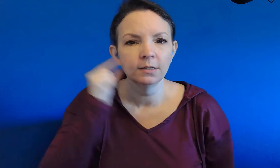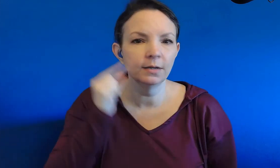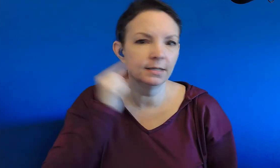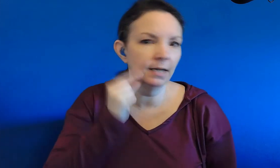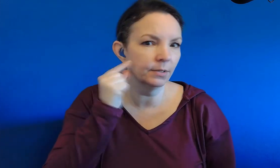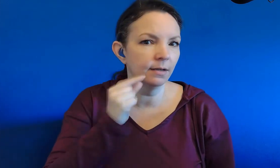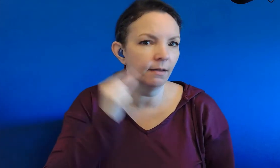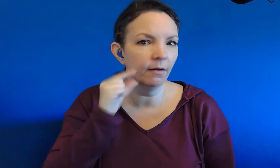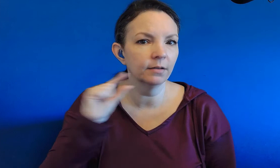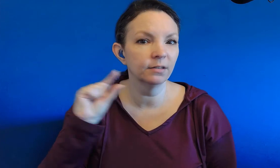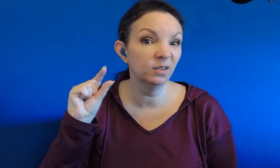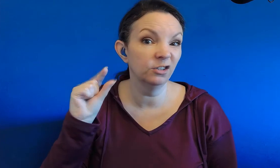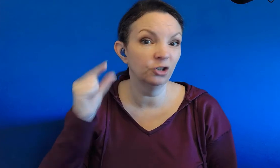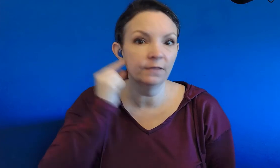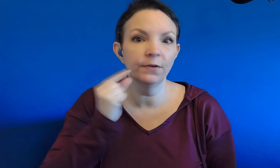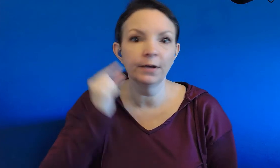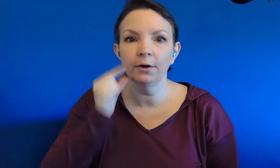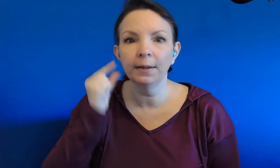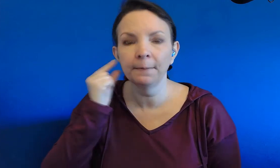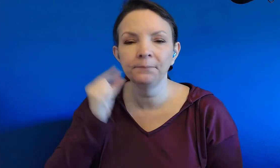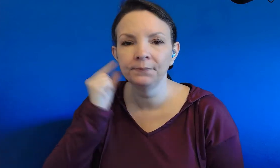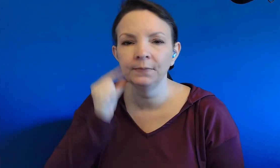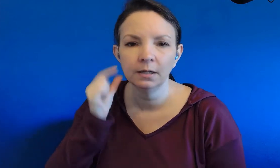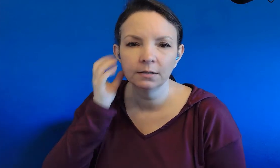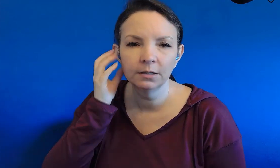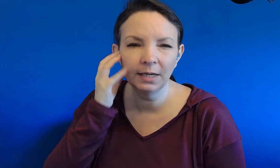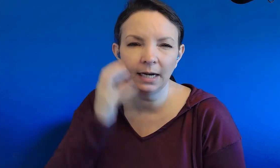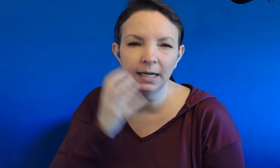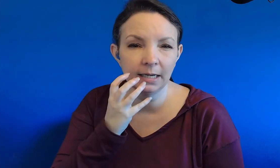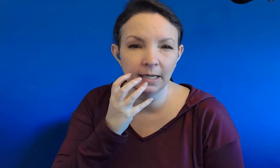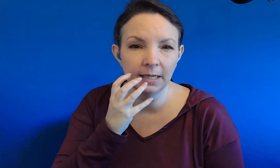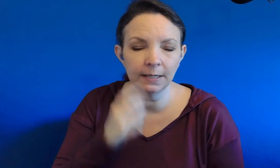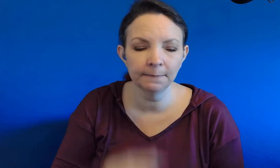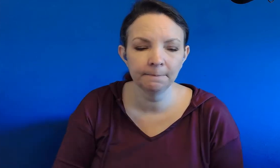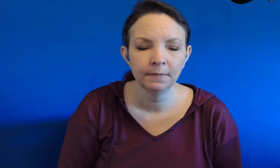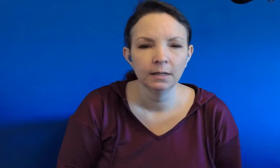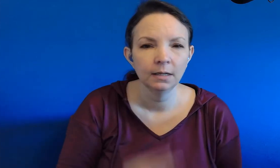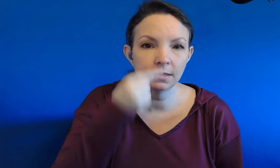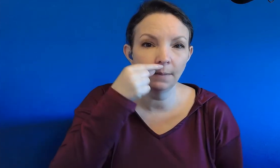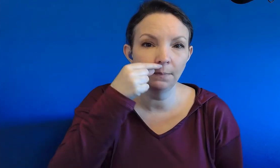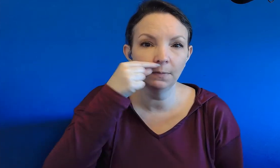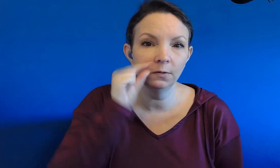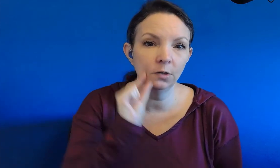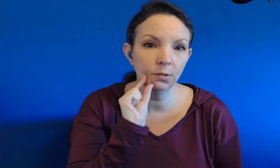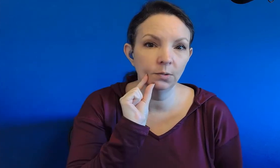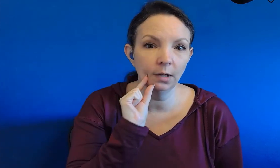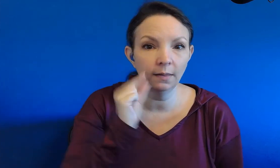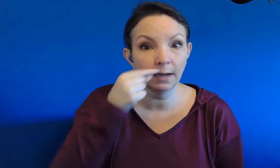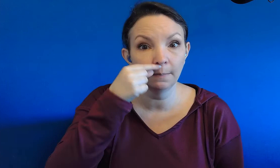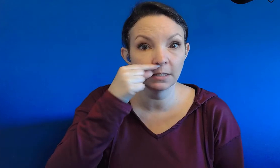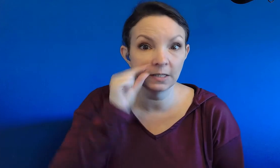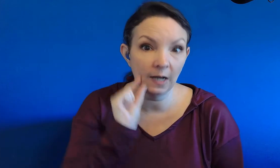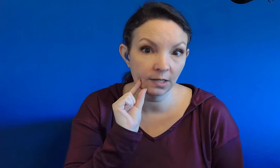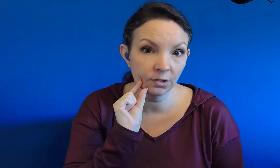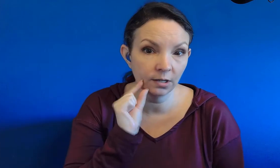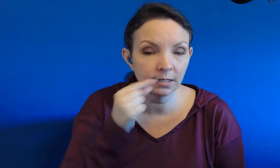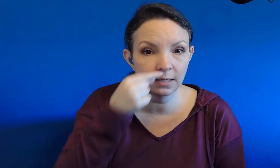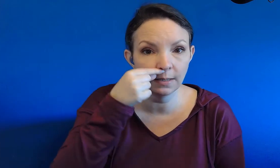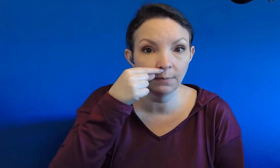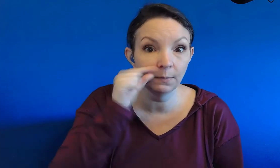name is Gary, so we did G for Gary. So you kind of get an idea. And some people do like mustache. You're going to see some people do that